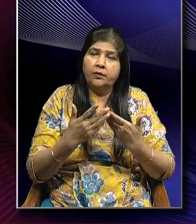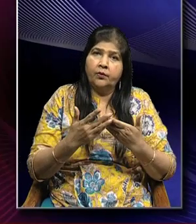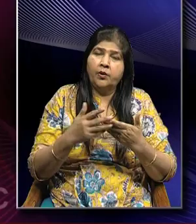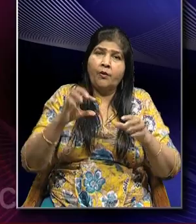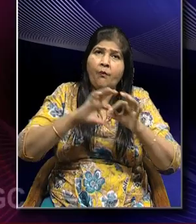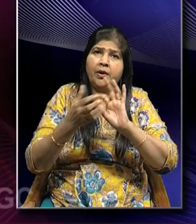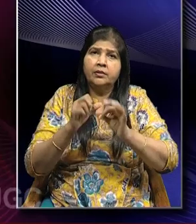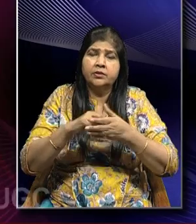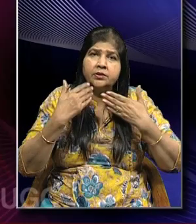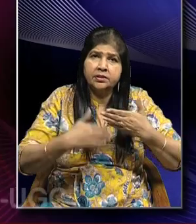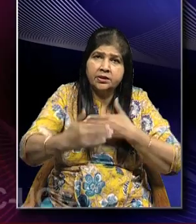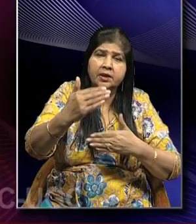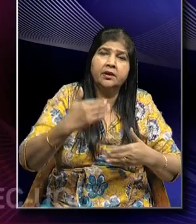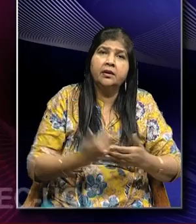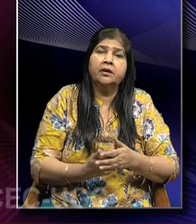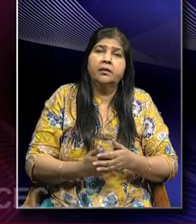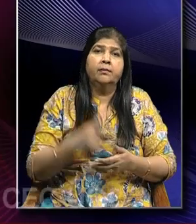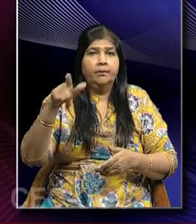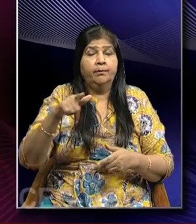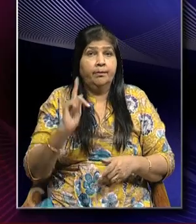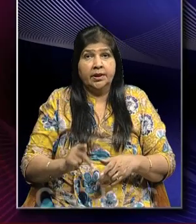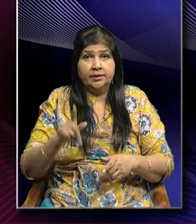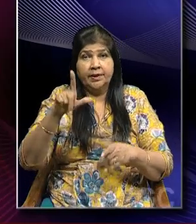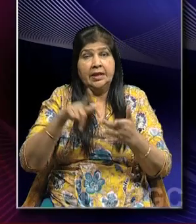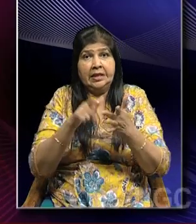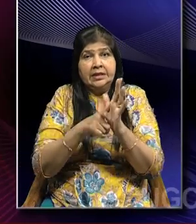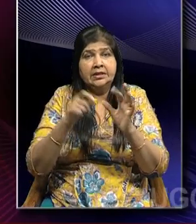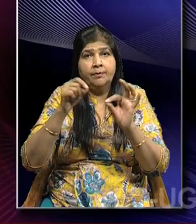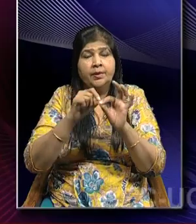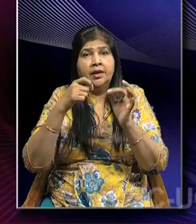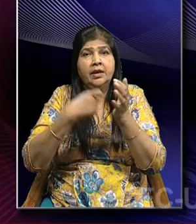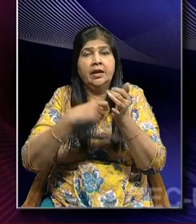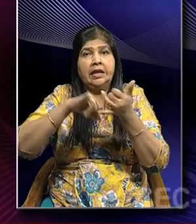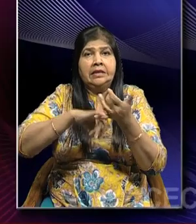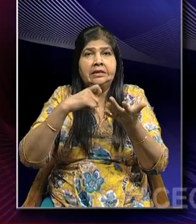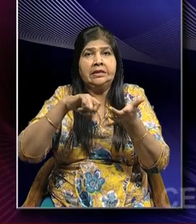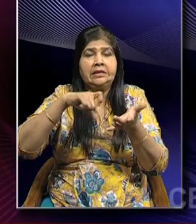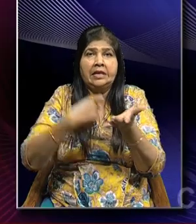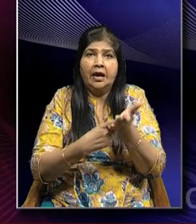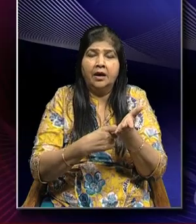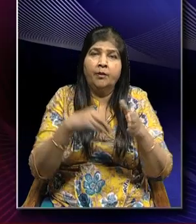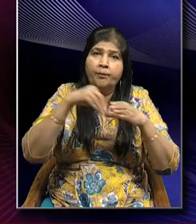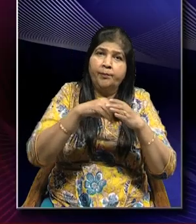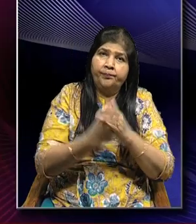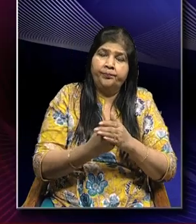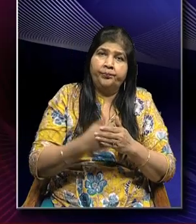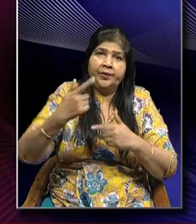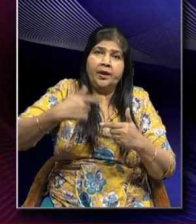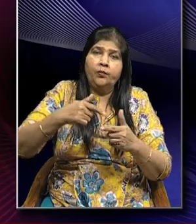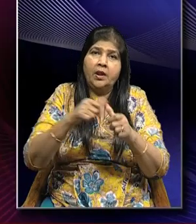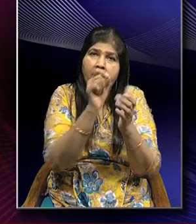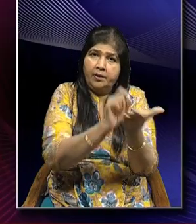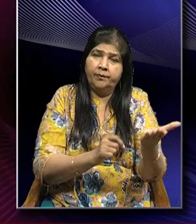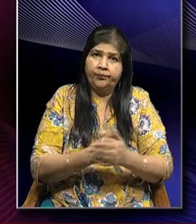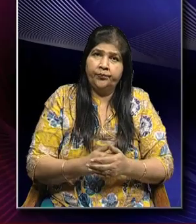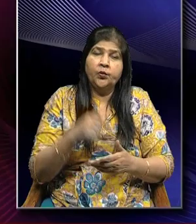value chain shall be made by the listed entity as per BRSR core, which is actually a part of its annual report.